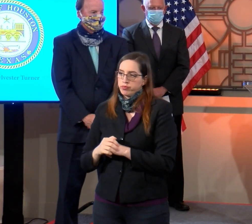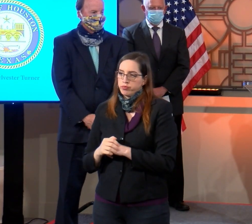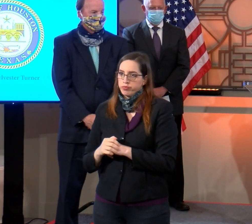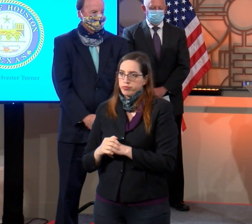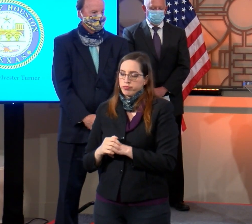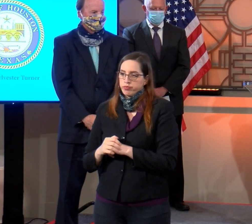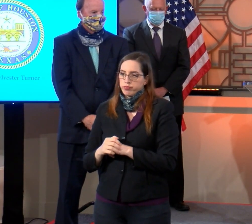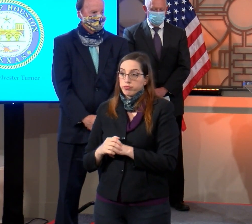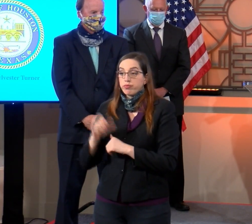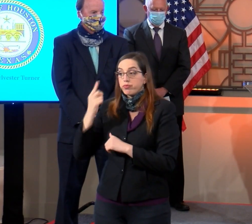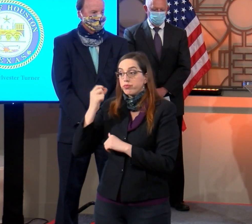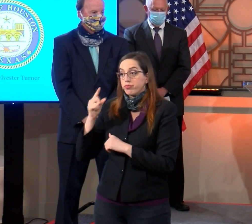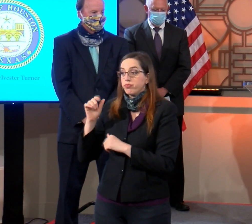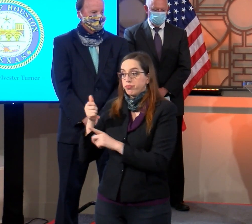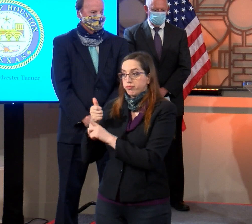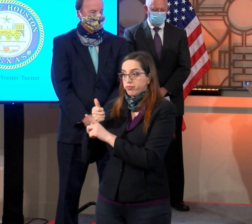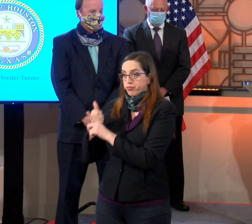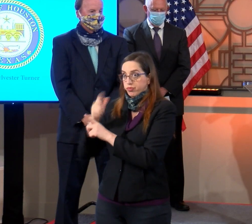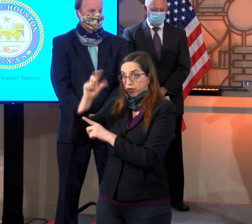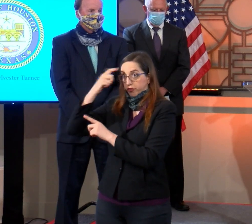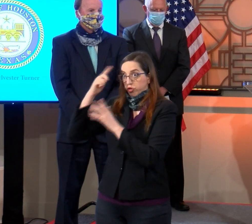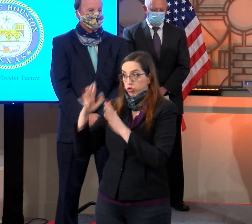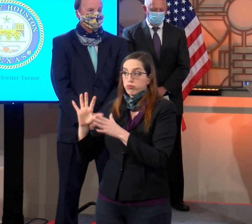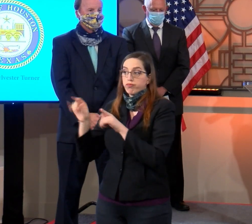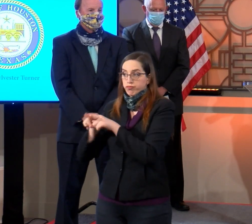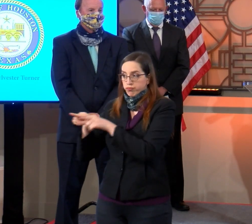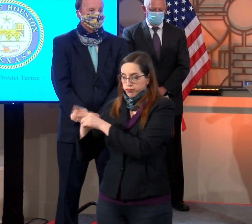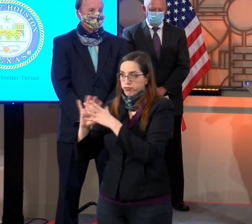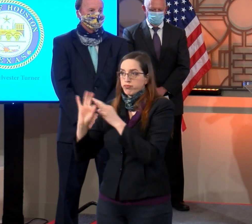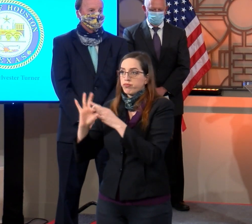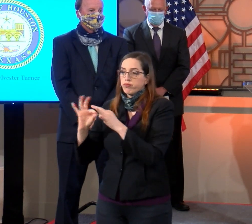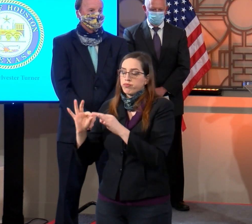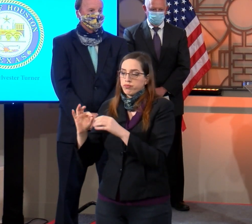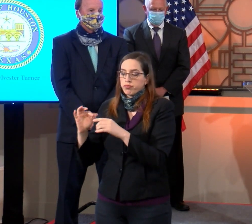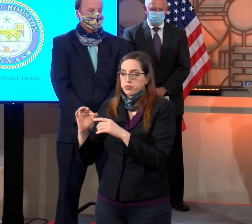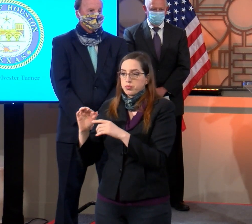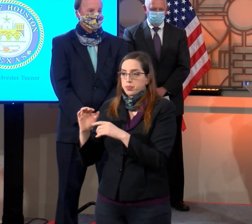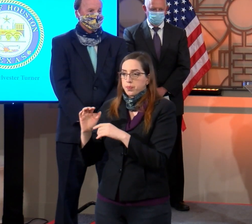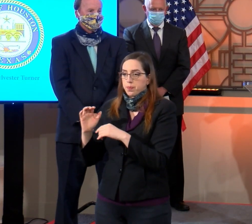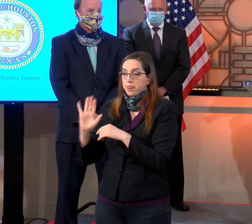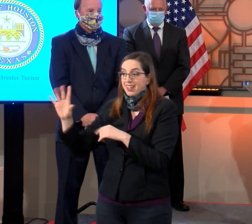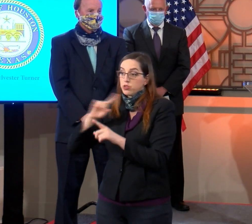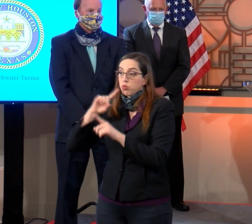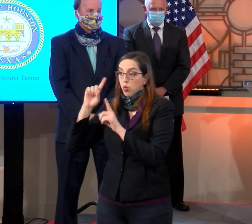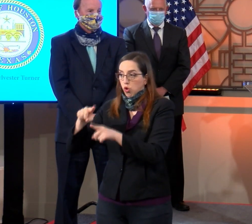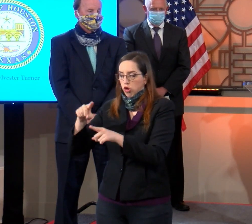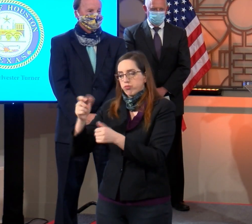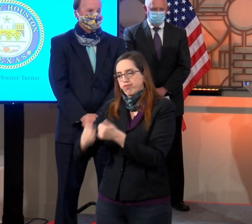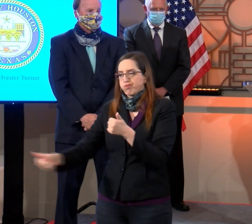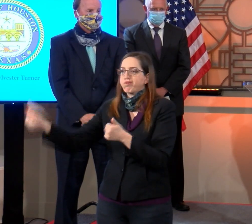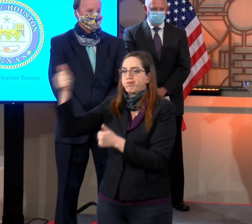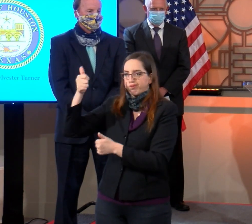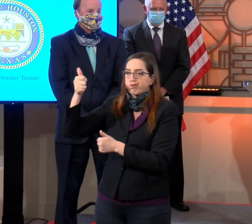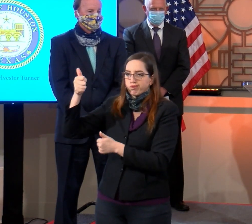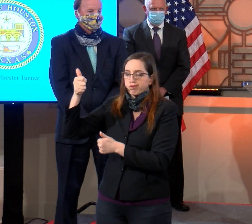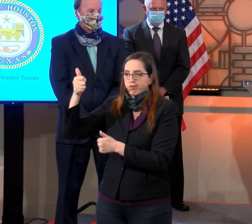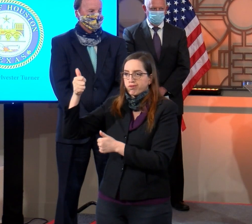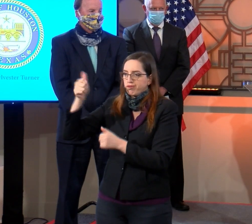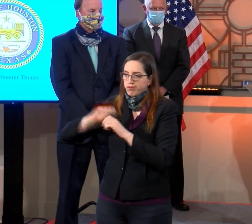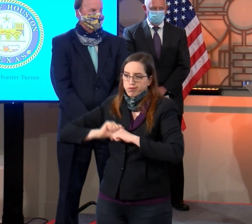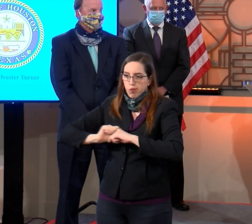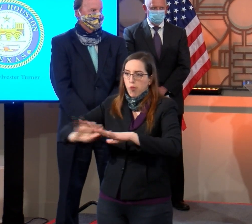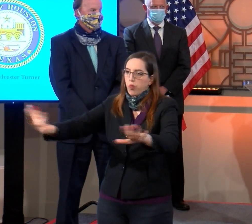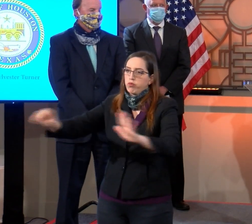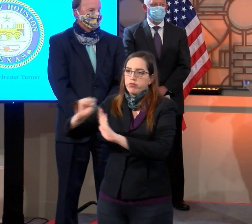And he indicated that his order will supersede across